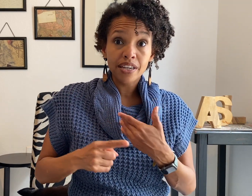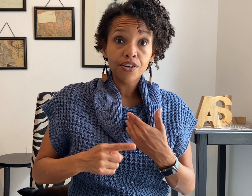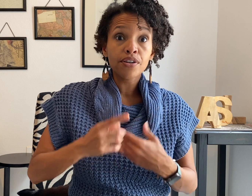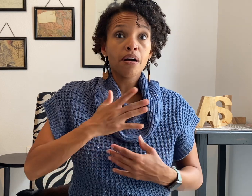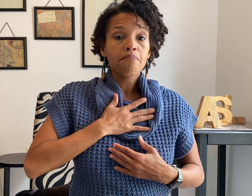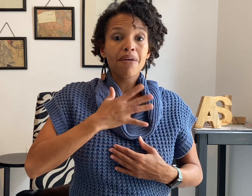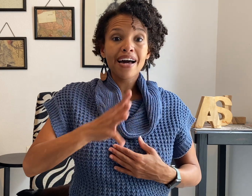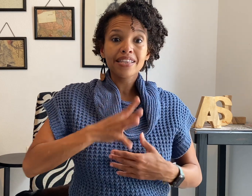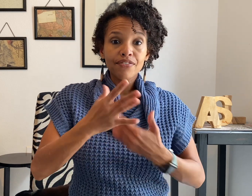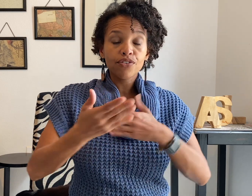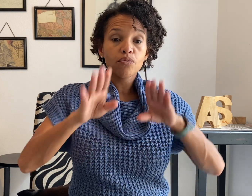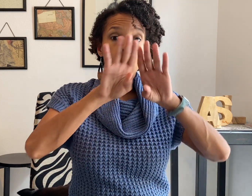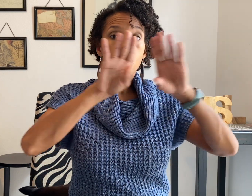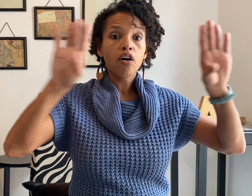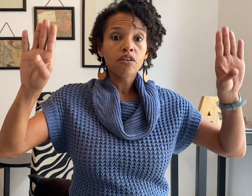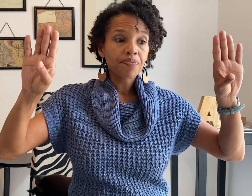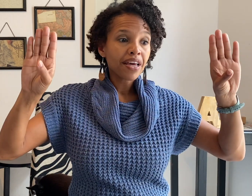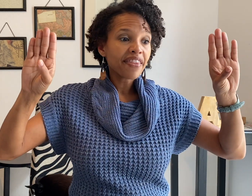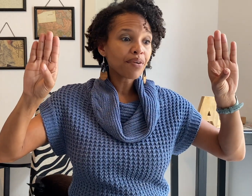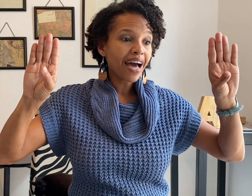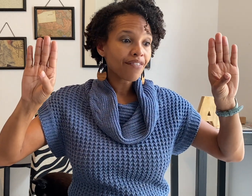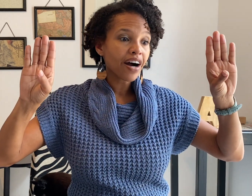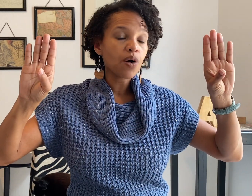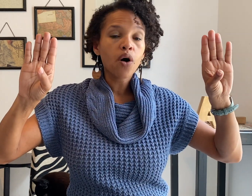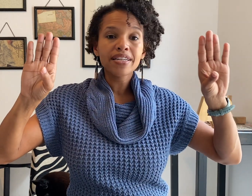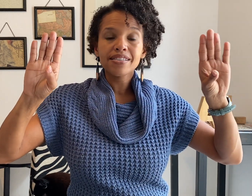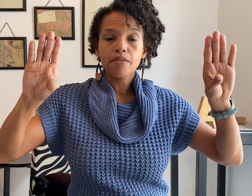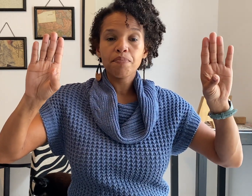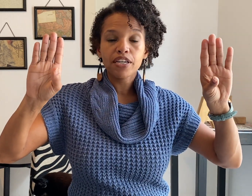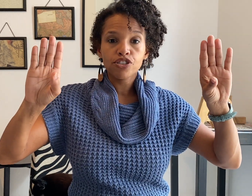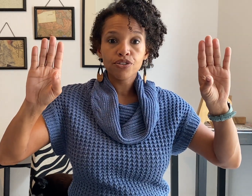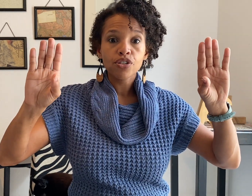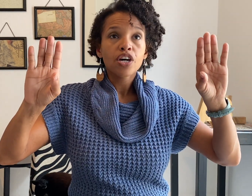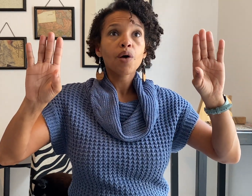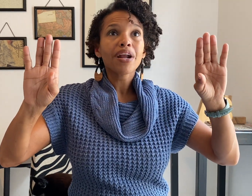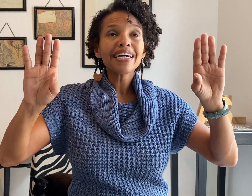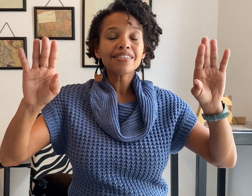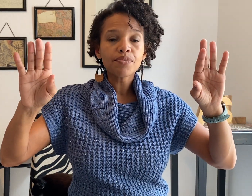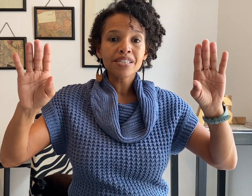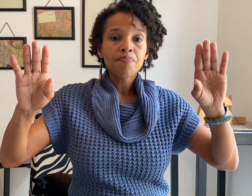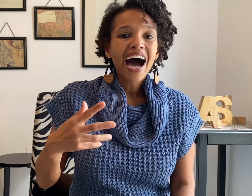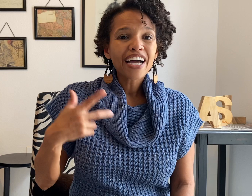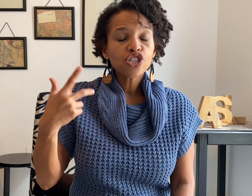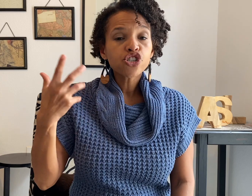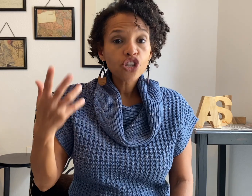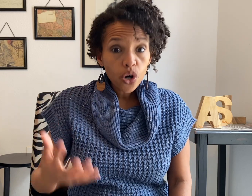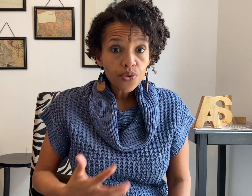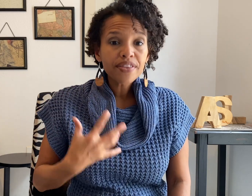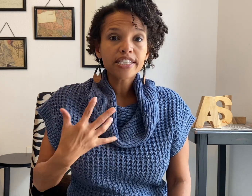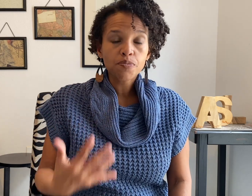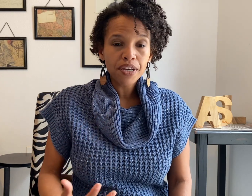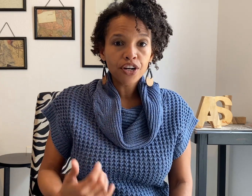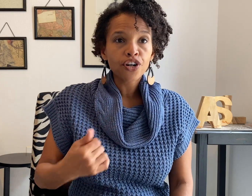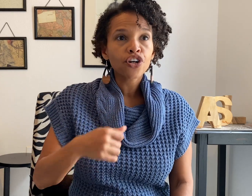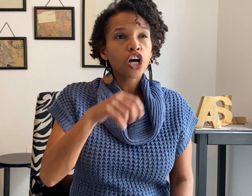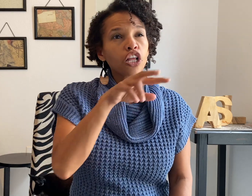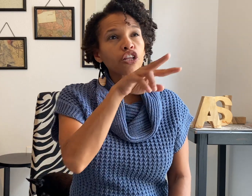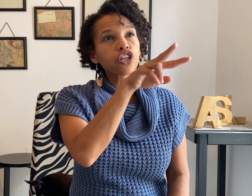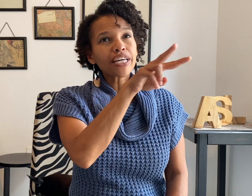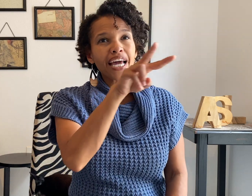here, my living room wall, and then we have I wanted some pictures. And what I did was I showed the speaker looking at